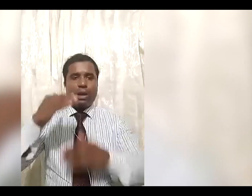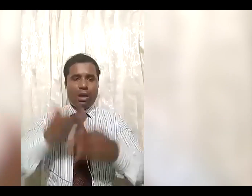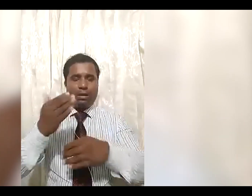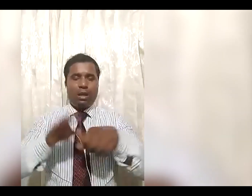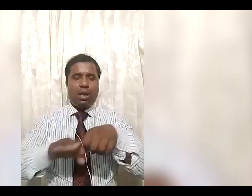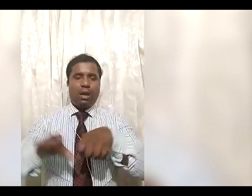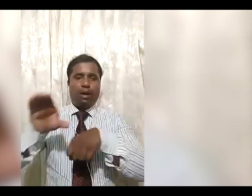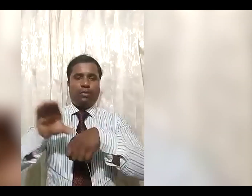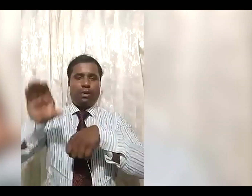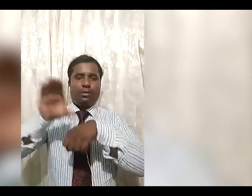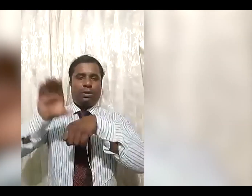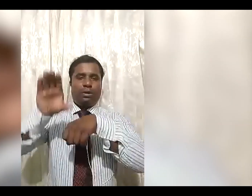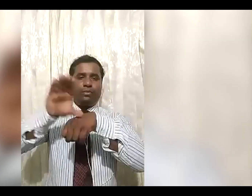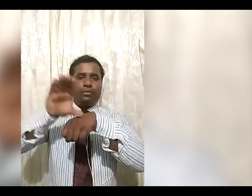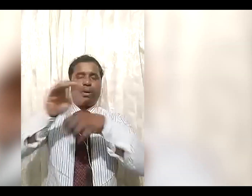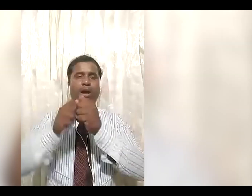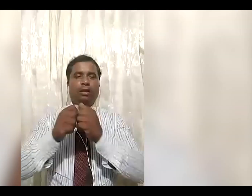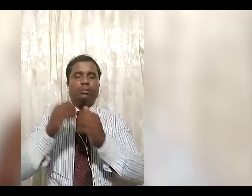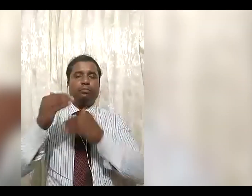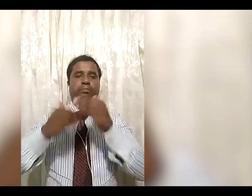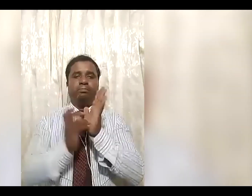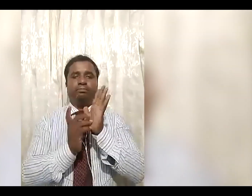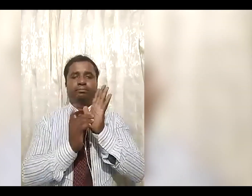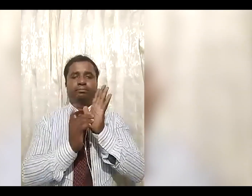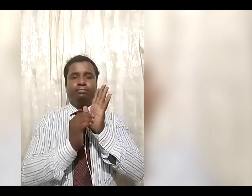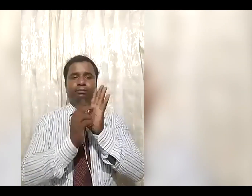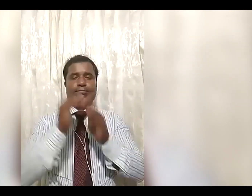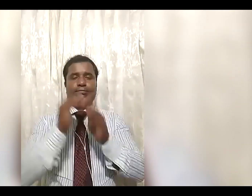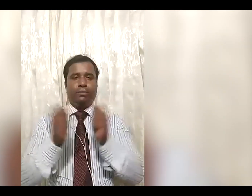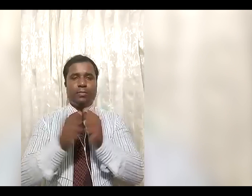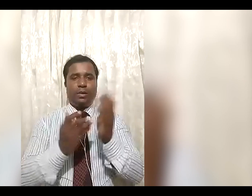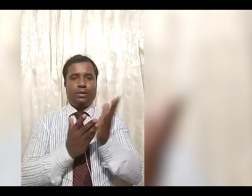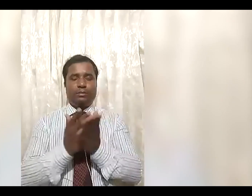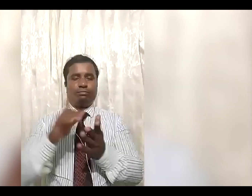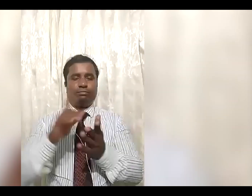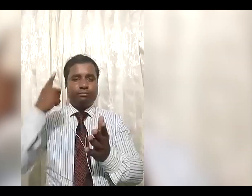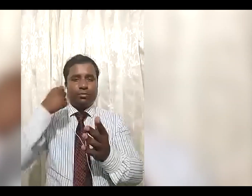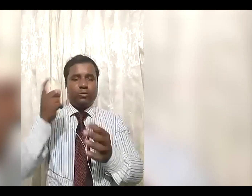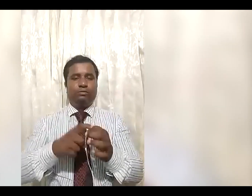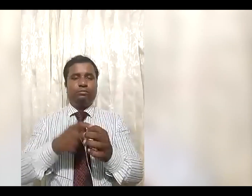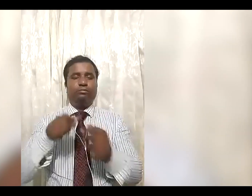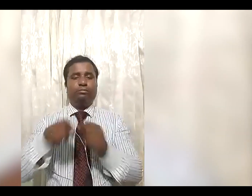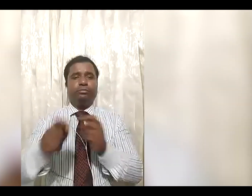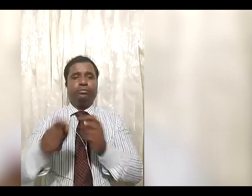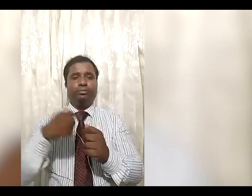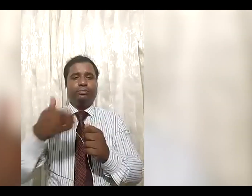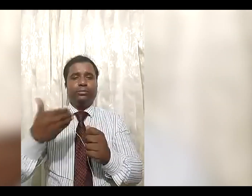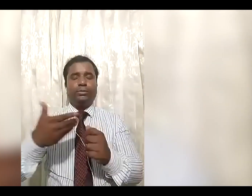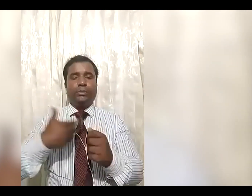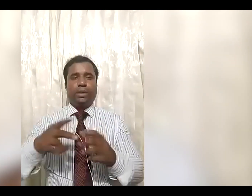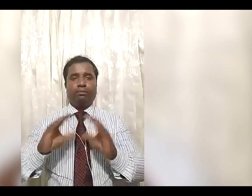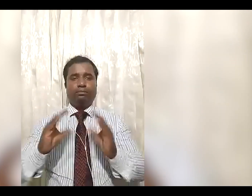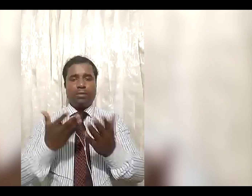to have sort of comparable data across countries on disability rights as well, because unfortunately, you know, either countries are not collecting